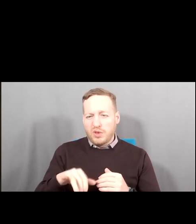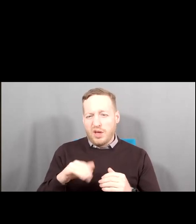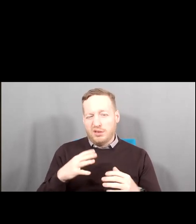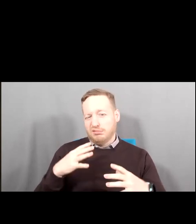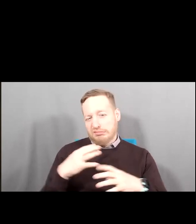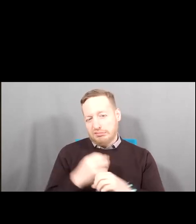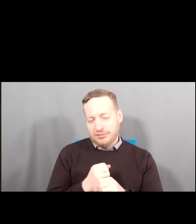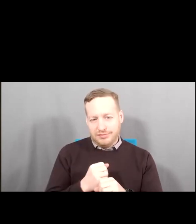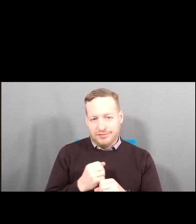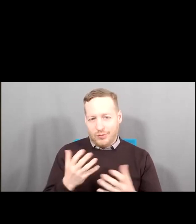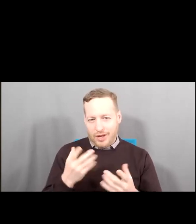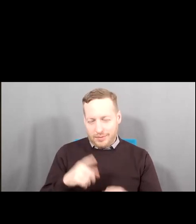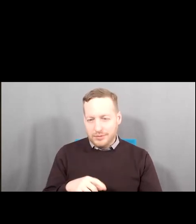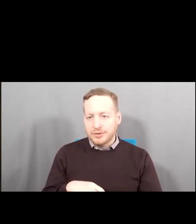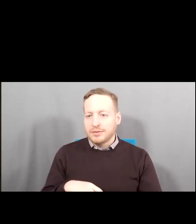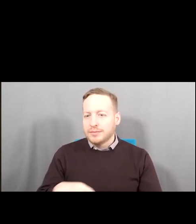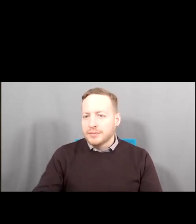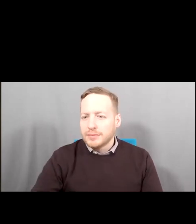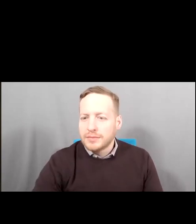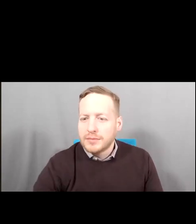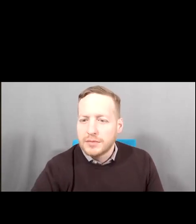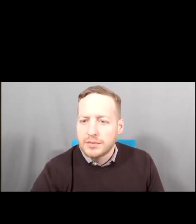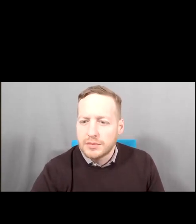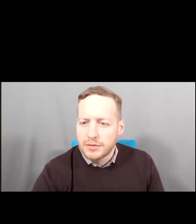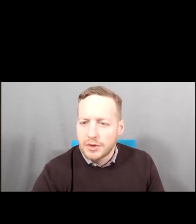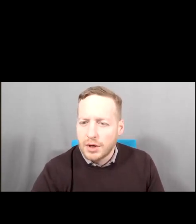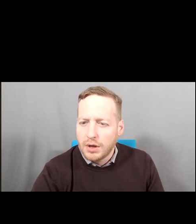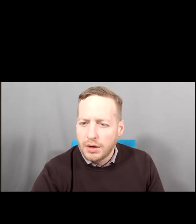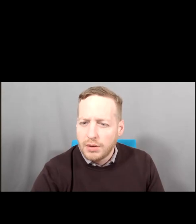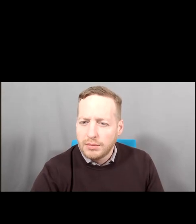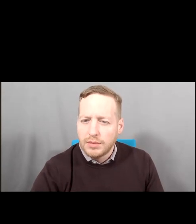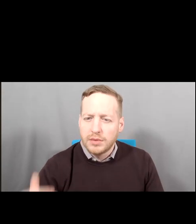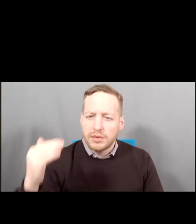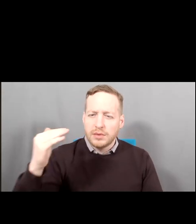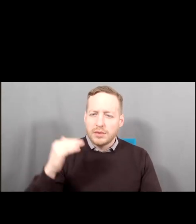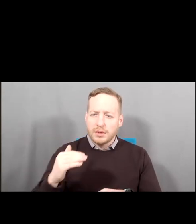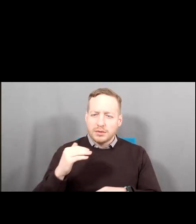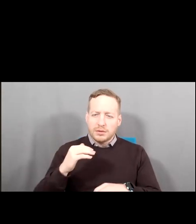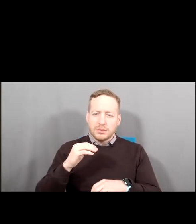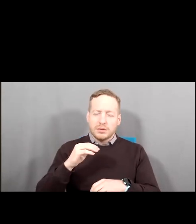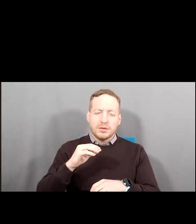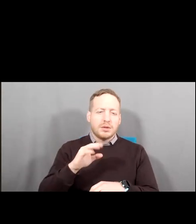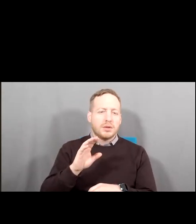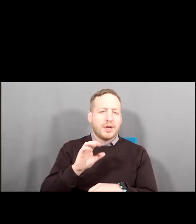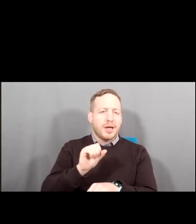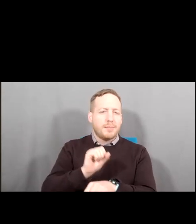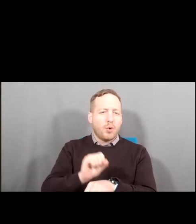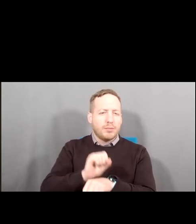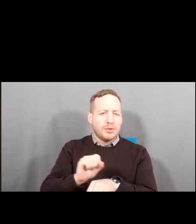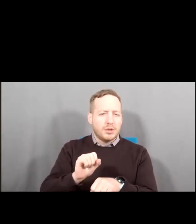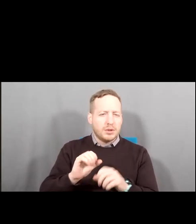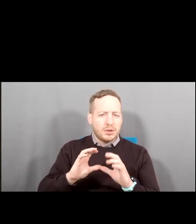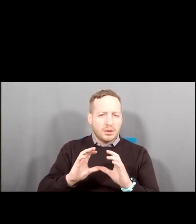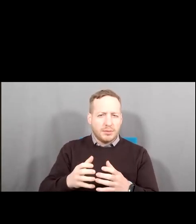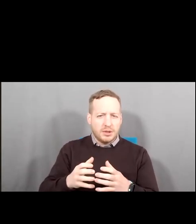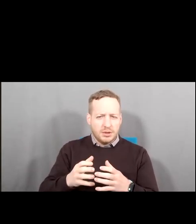Sharon. So that gives a summary of what that meeting was. Let me look. The next one